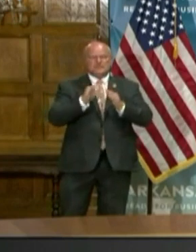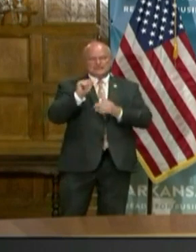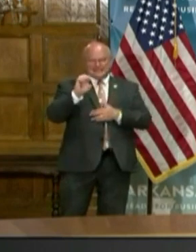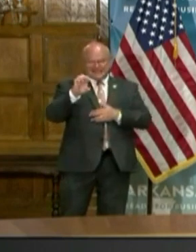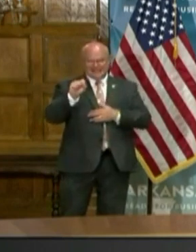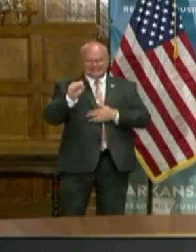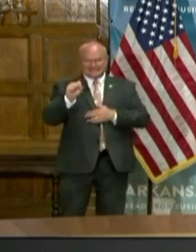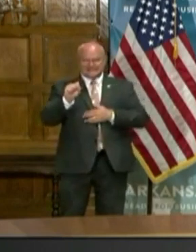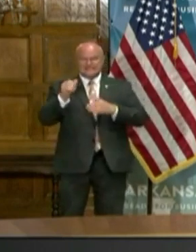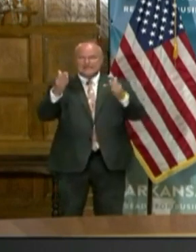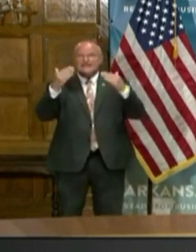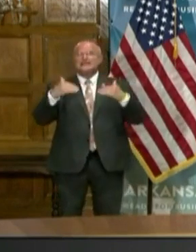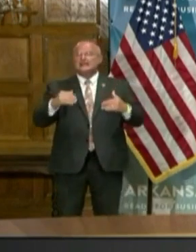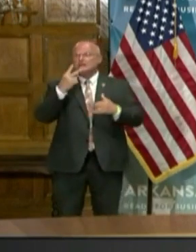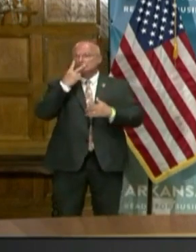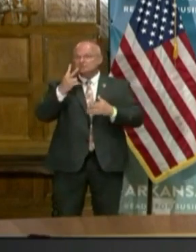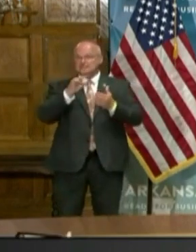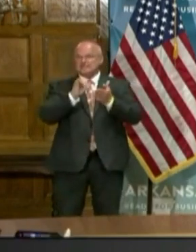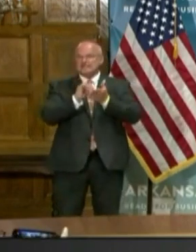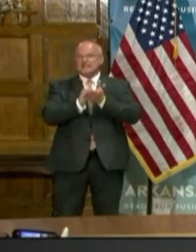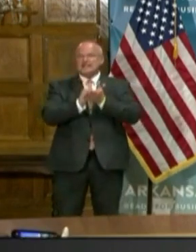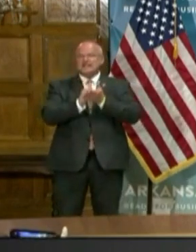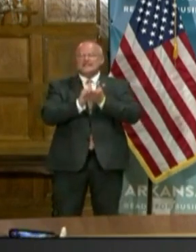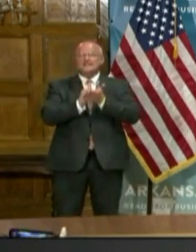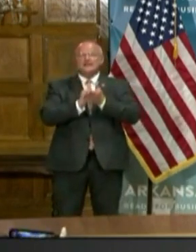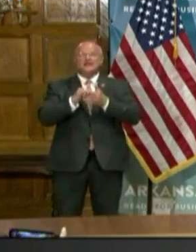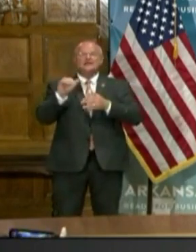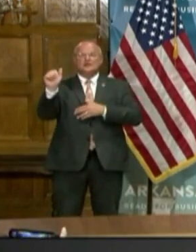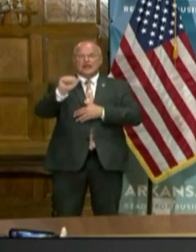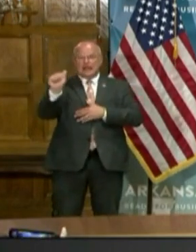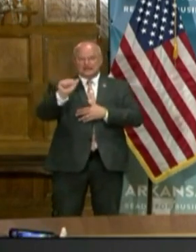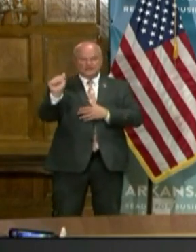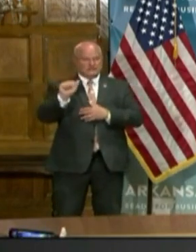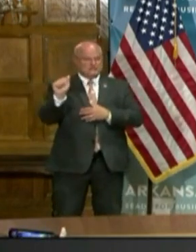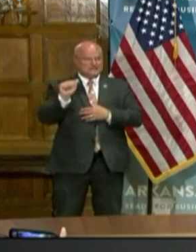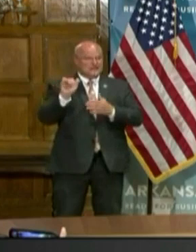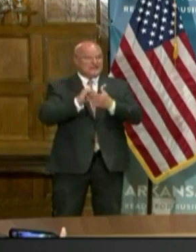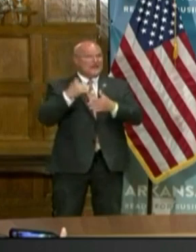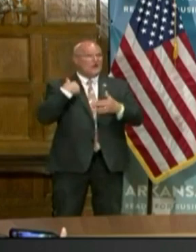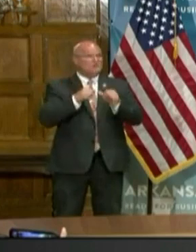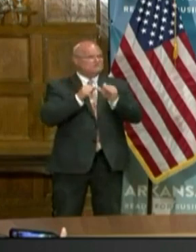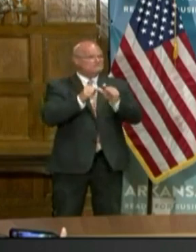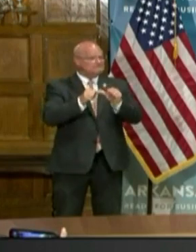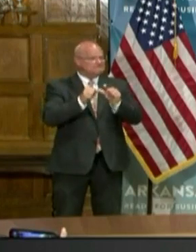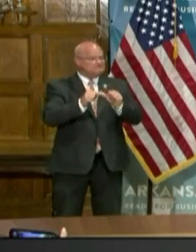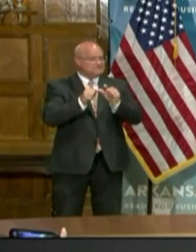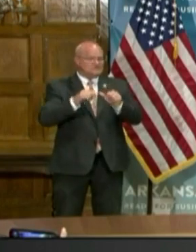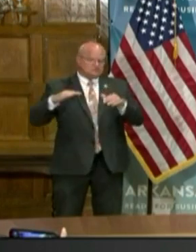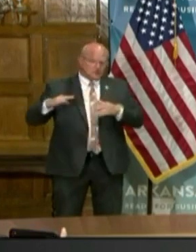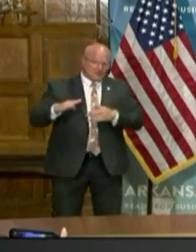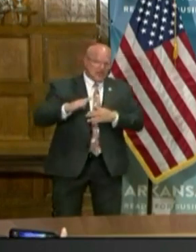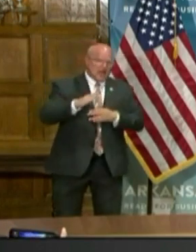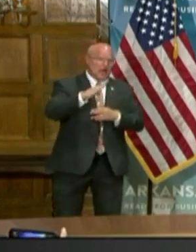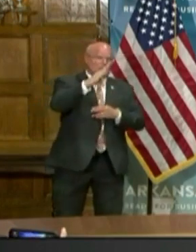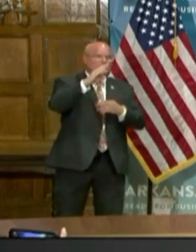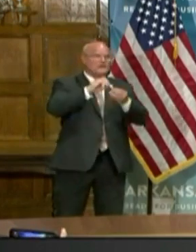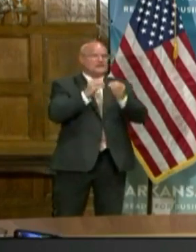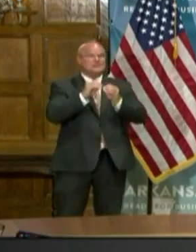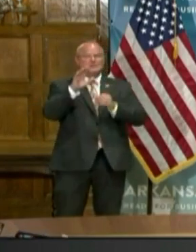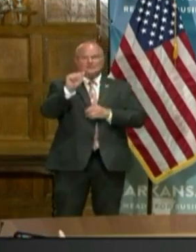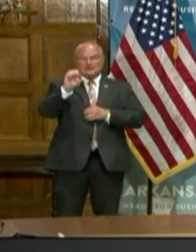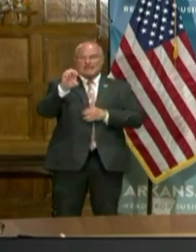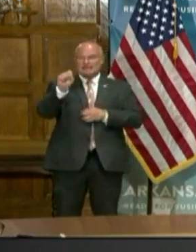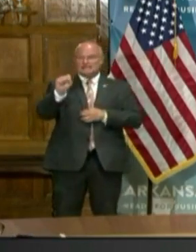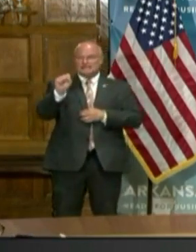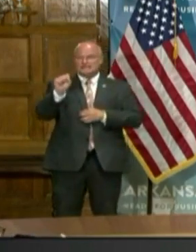cases. You go to the next one, you'll see the rolling average that we continue to trend upward in the number of